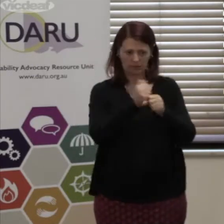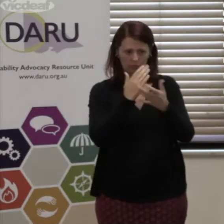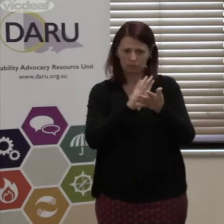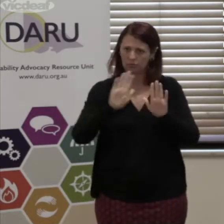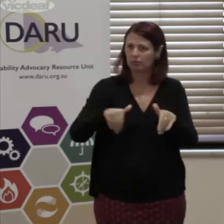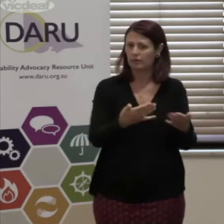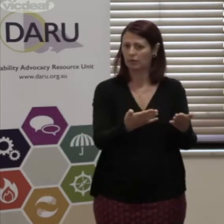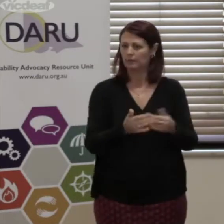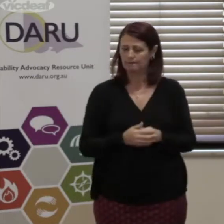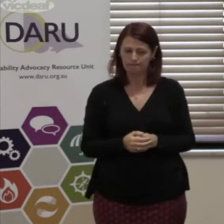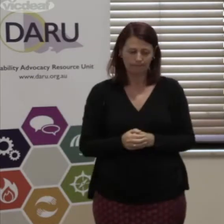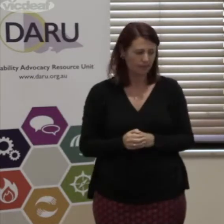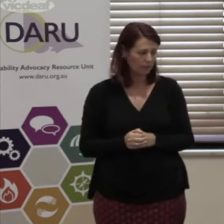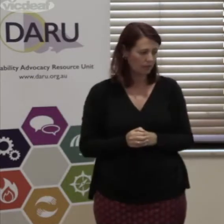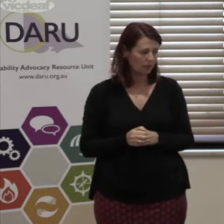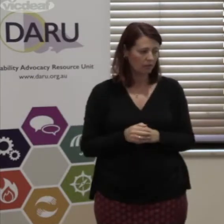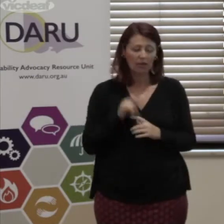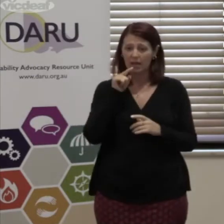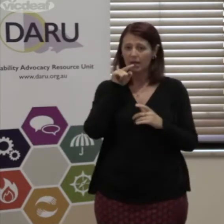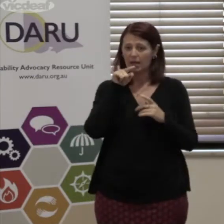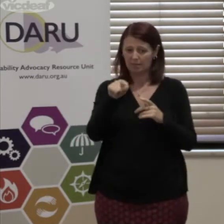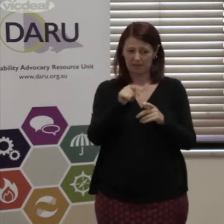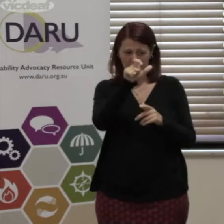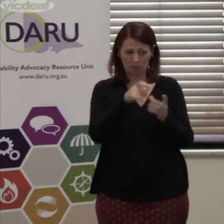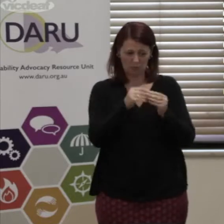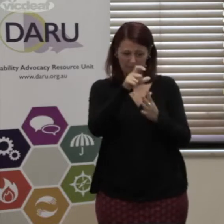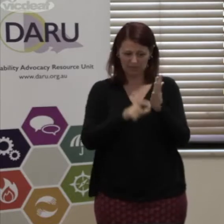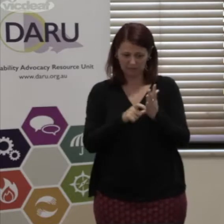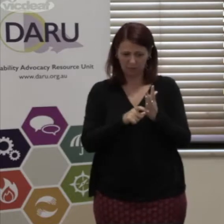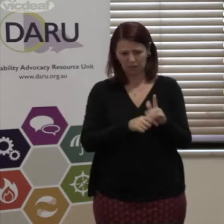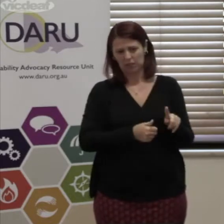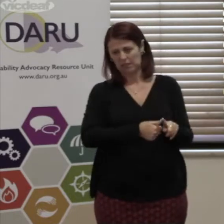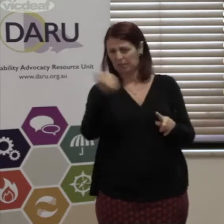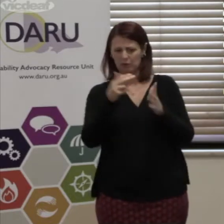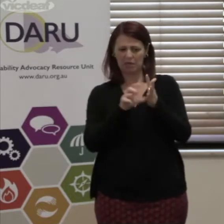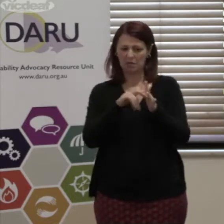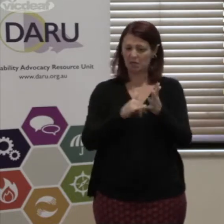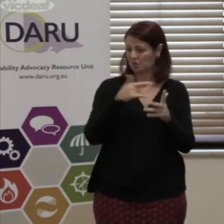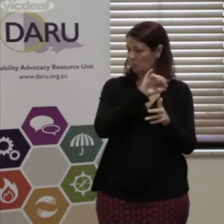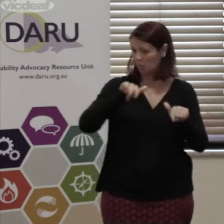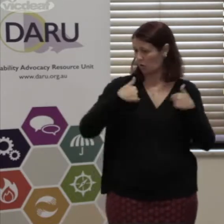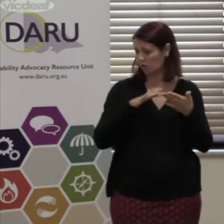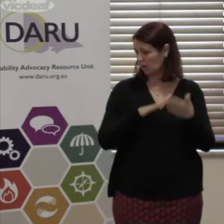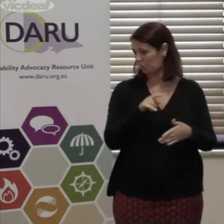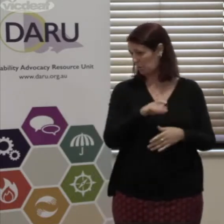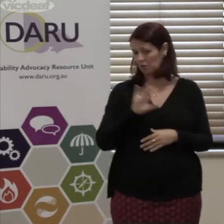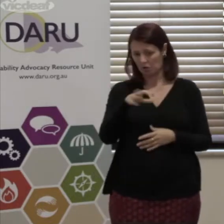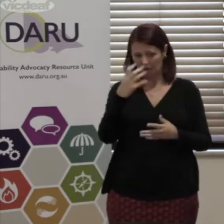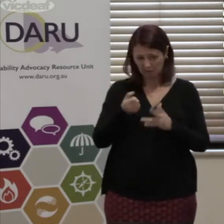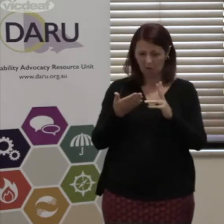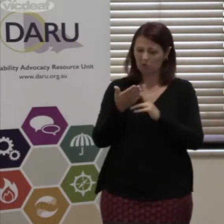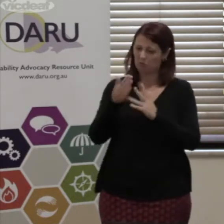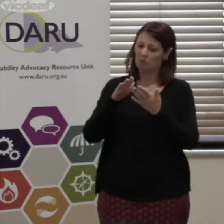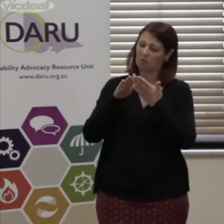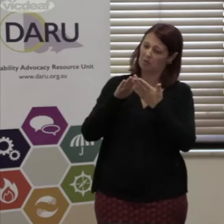So that doesn't enable the mainstream systems to push the person with disability back to the NDIS and say, no, we're not going to help you, you've got to get that support through